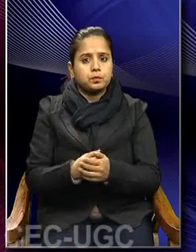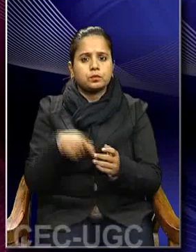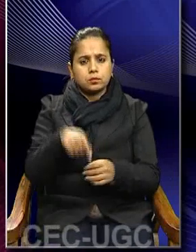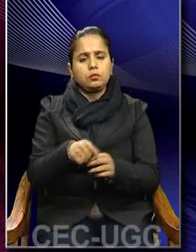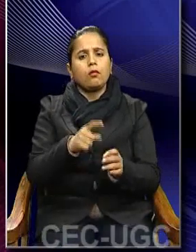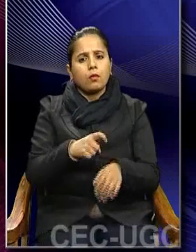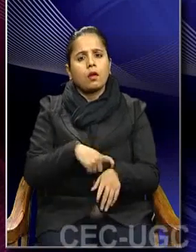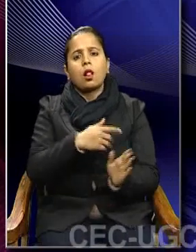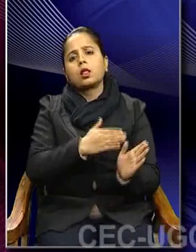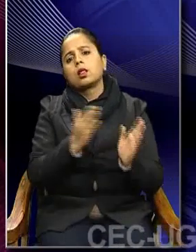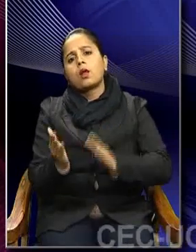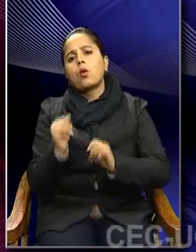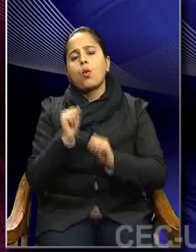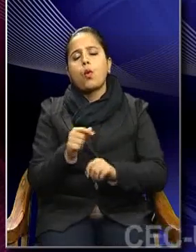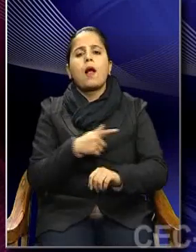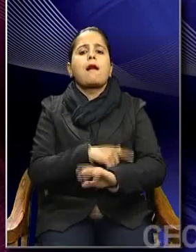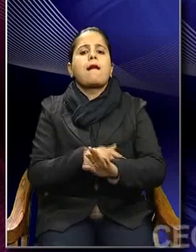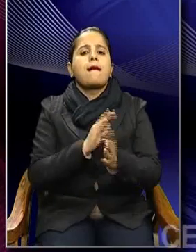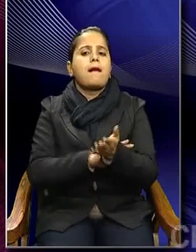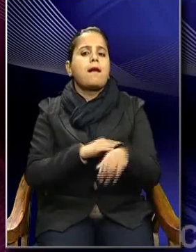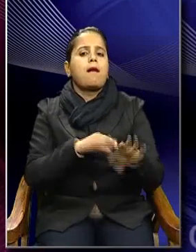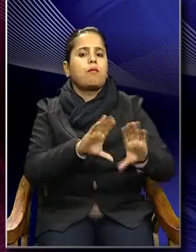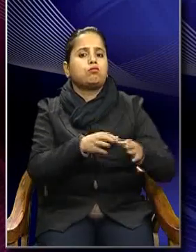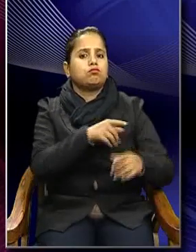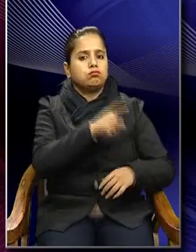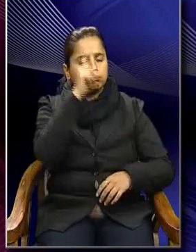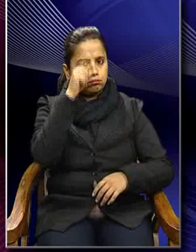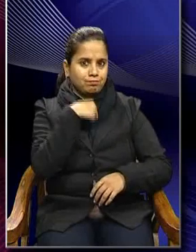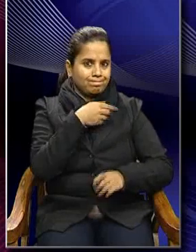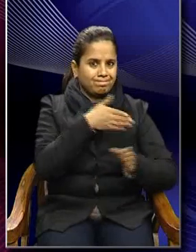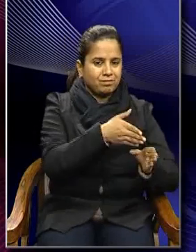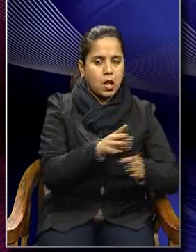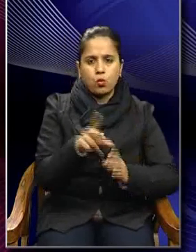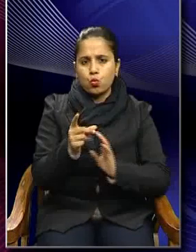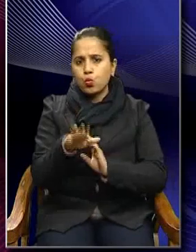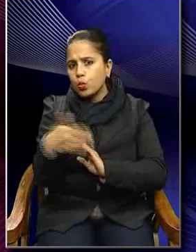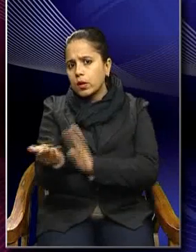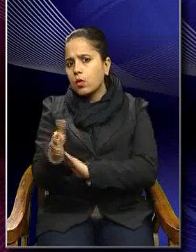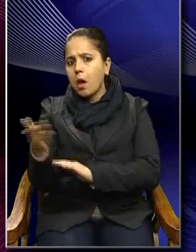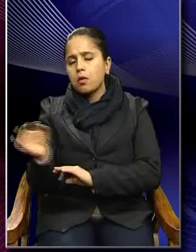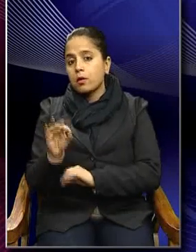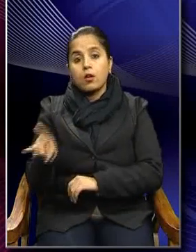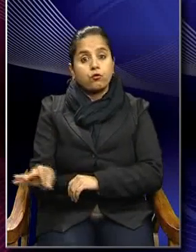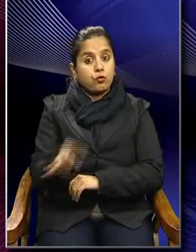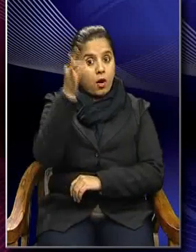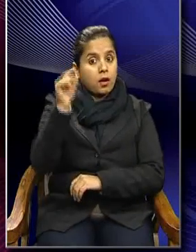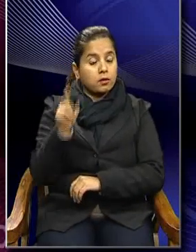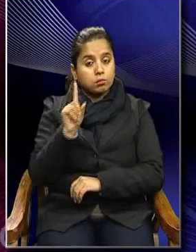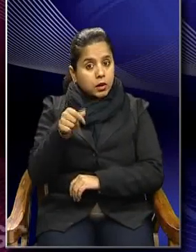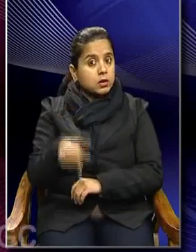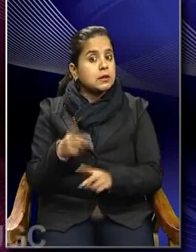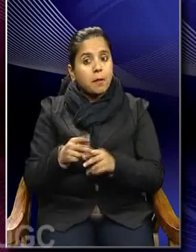tilted towards the left of the center position and not right wing. France, yet